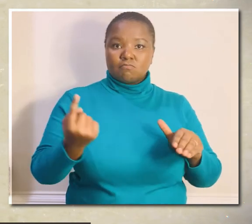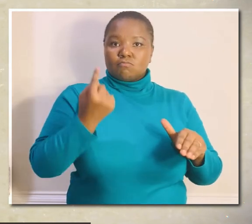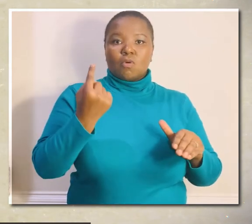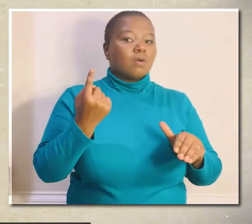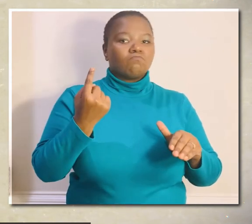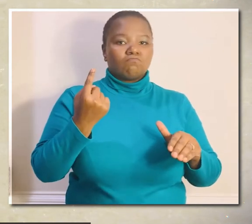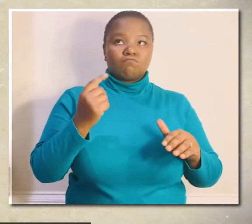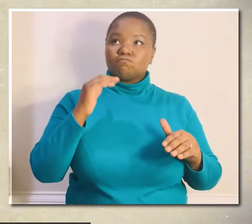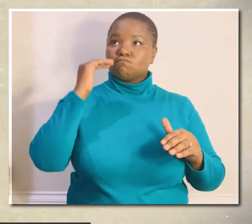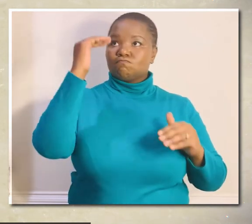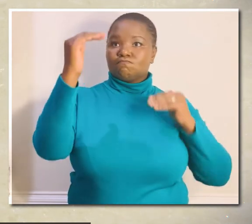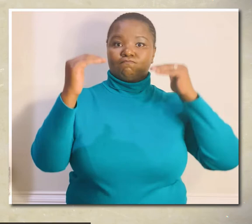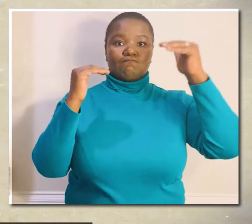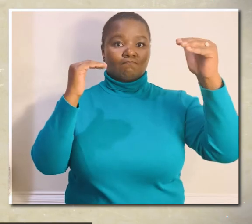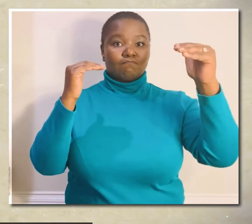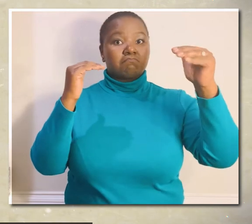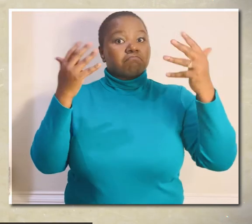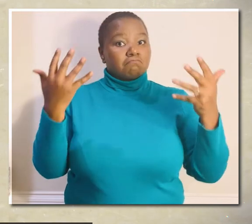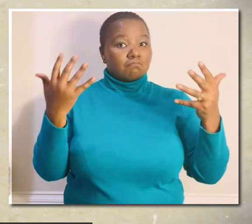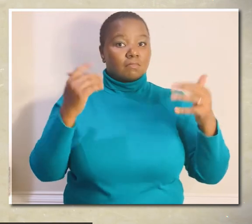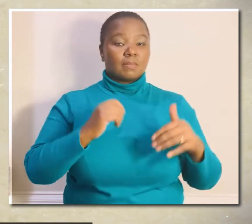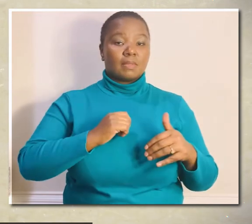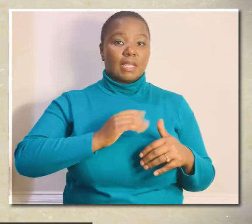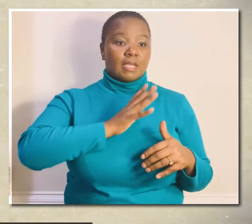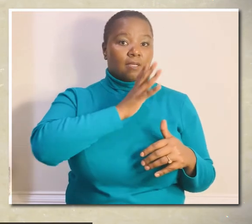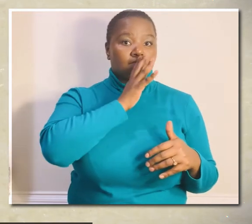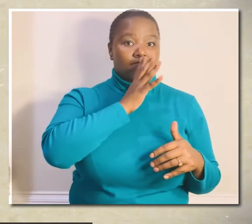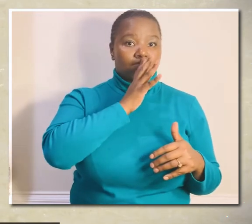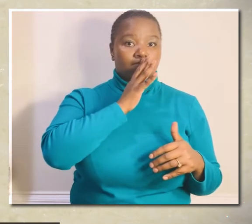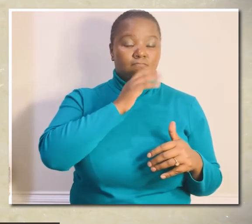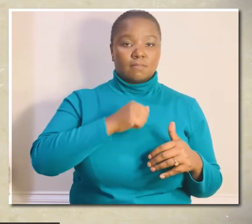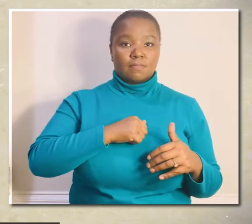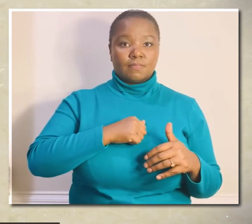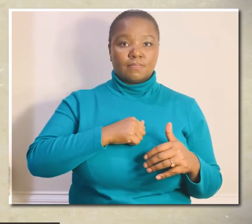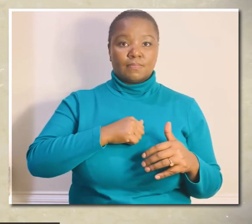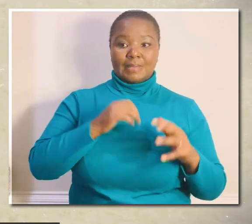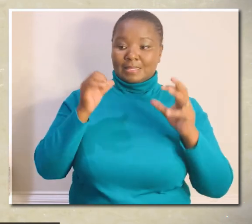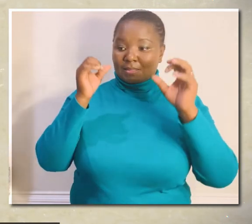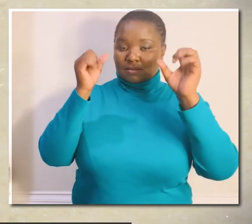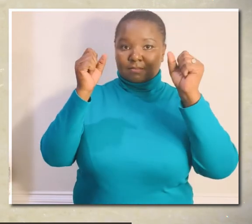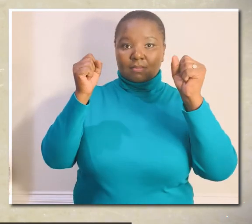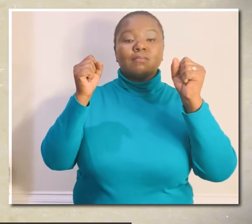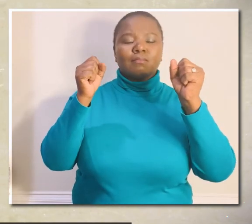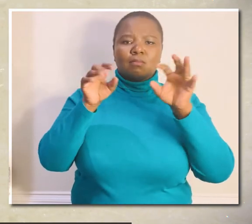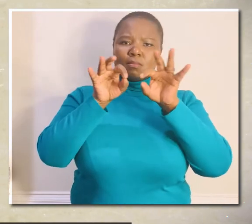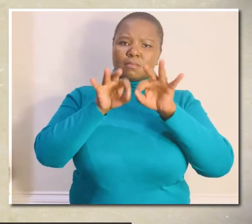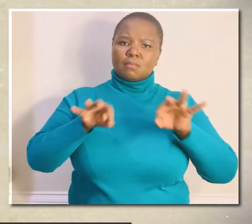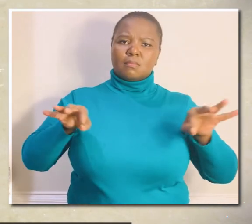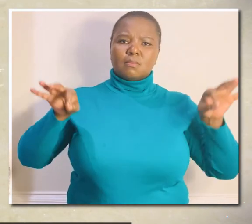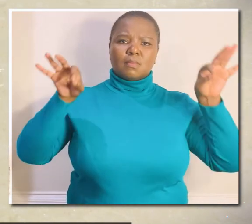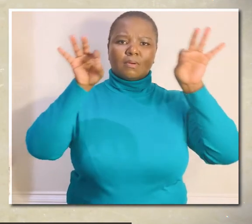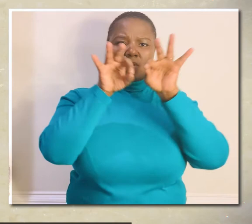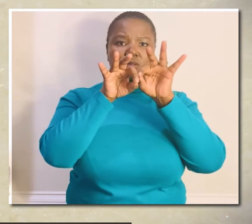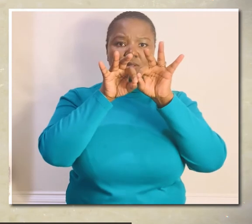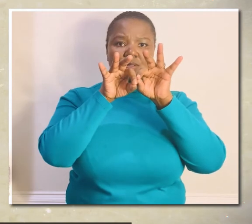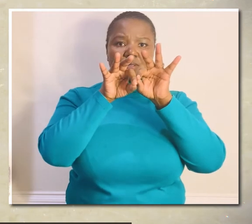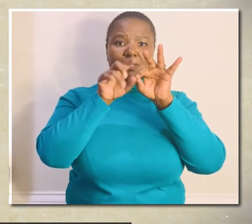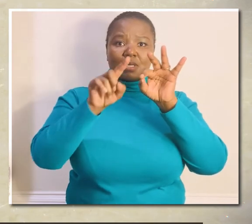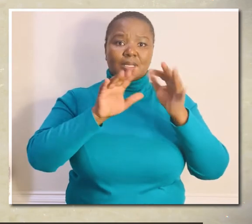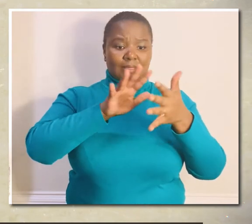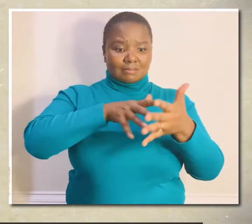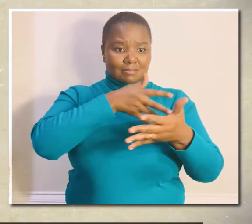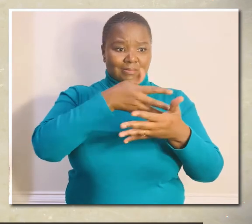that both speaking and signing are important parts of our lives. Sign language, in fact, for many of us was our primary